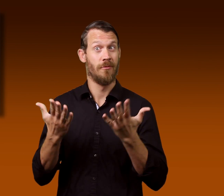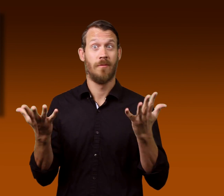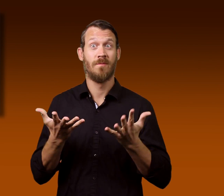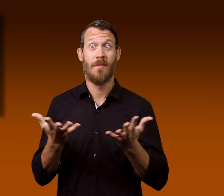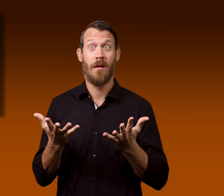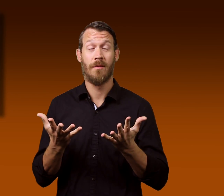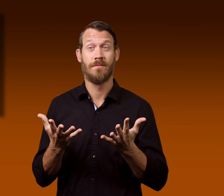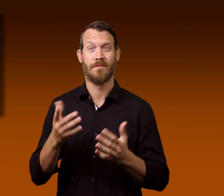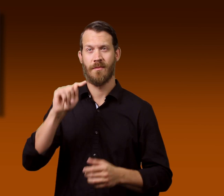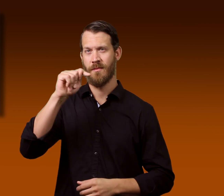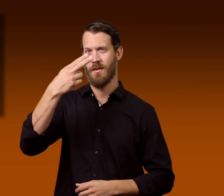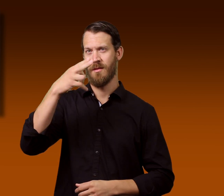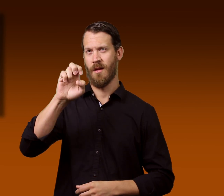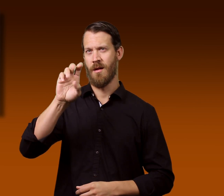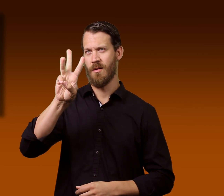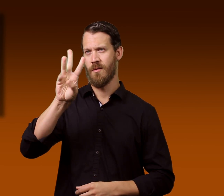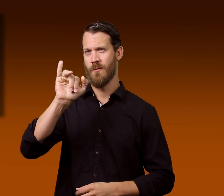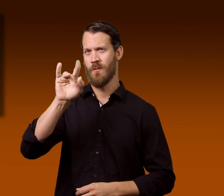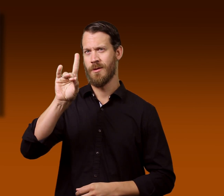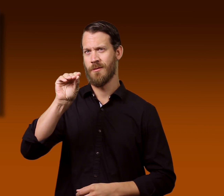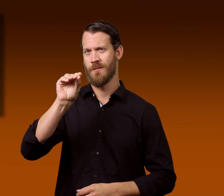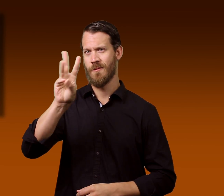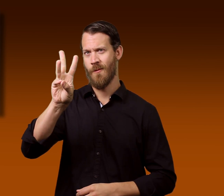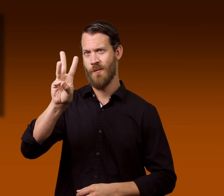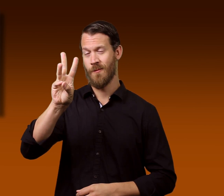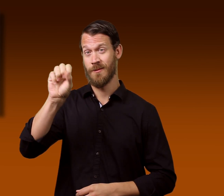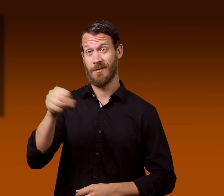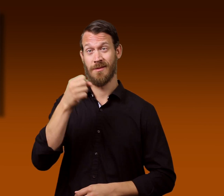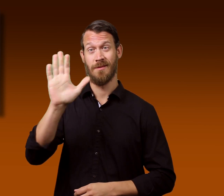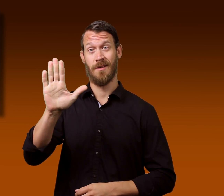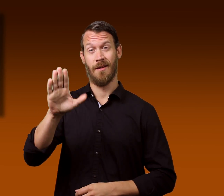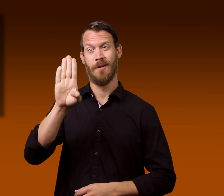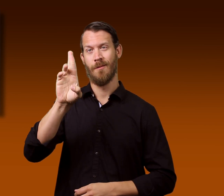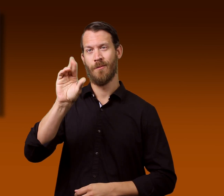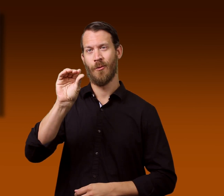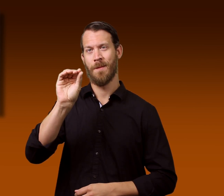The title of the book is The Widow's Broom.